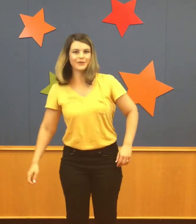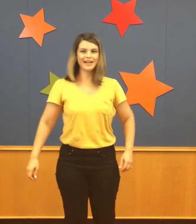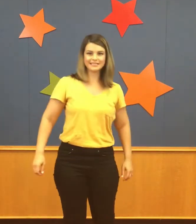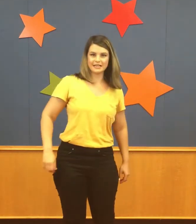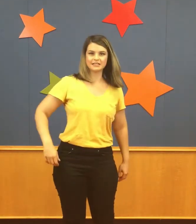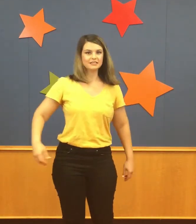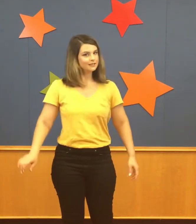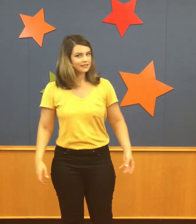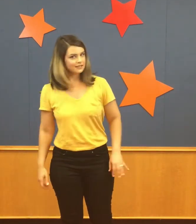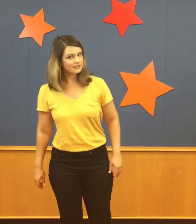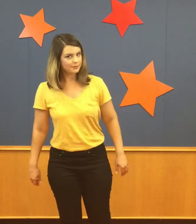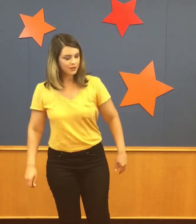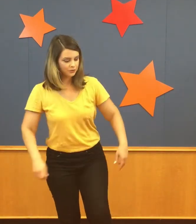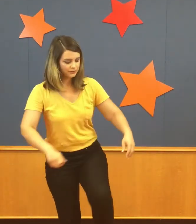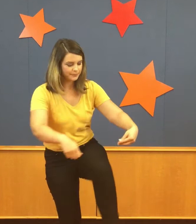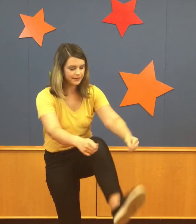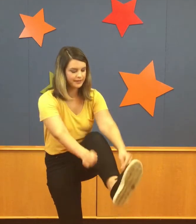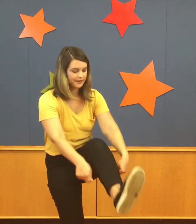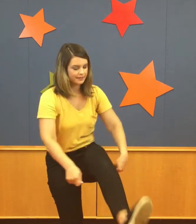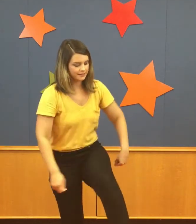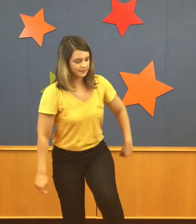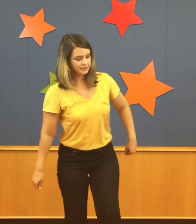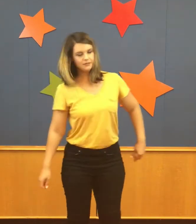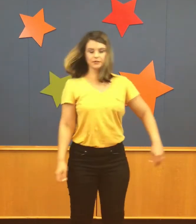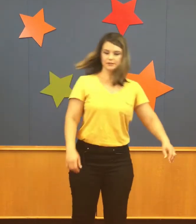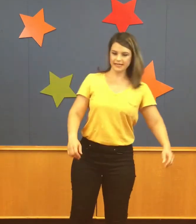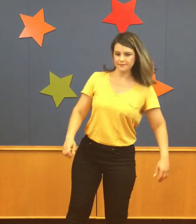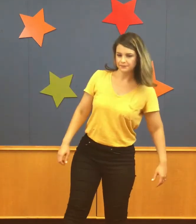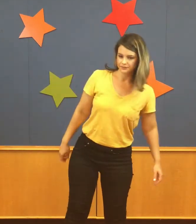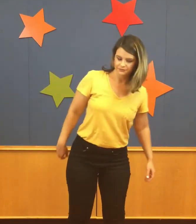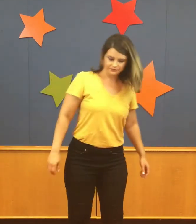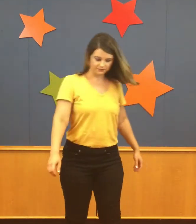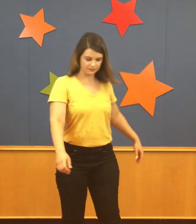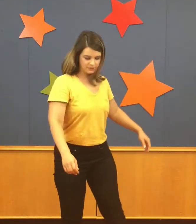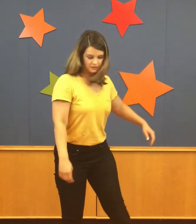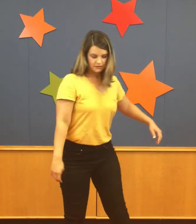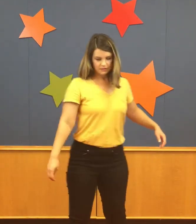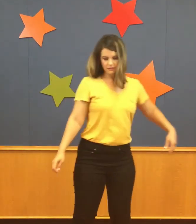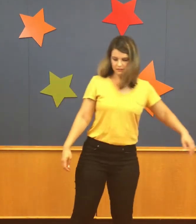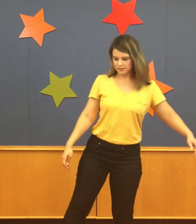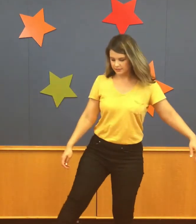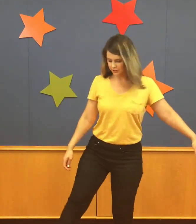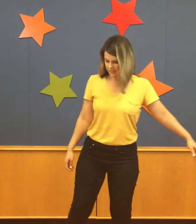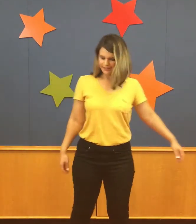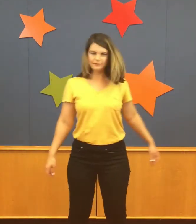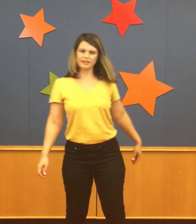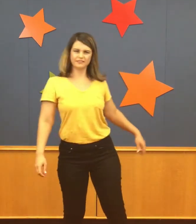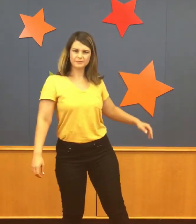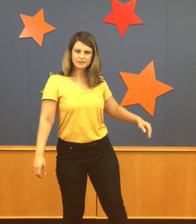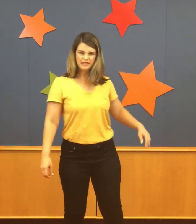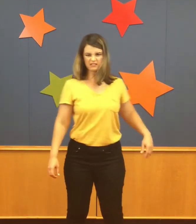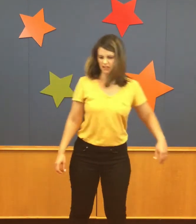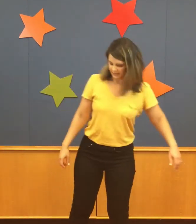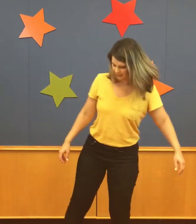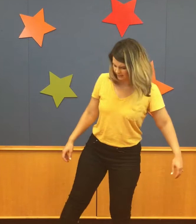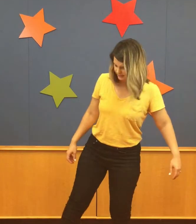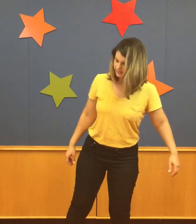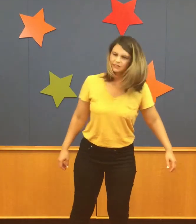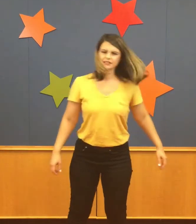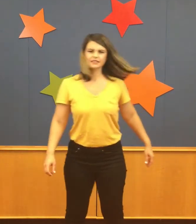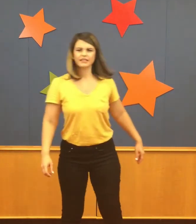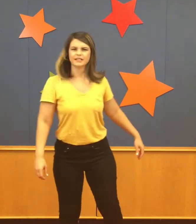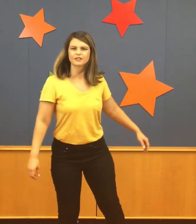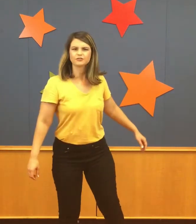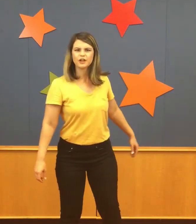Whoa, that's a big old flipper there. Okay. Good job. And the flippers make you walk kind of